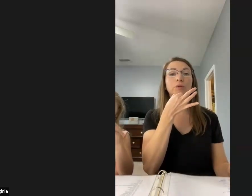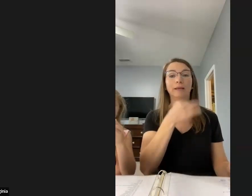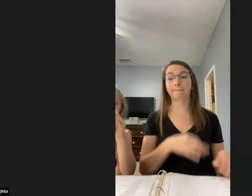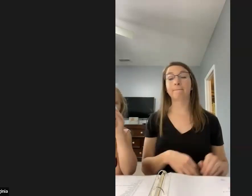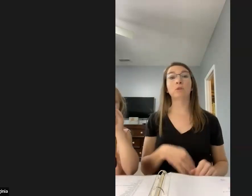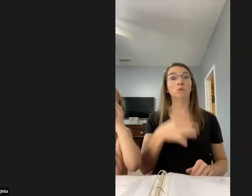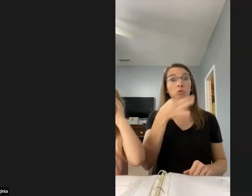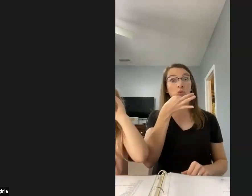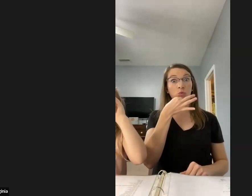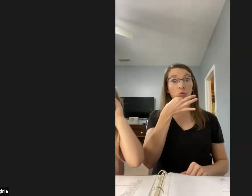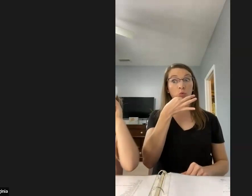Okay.